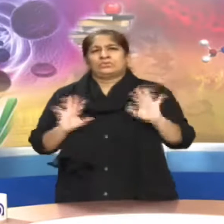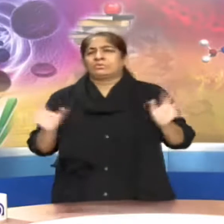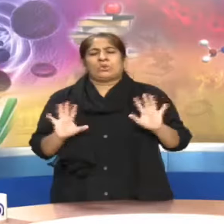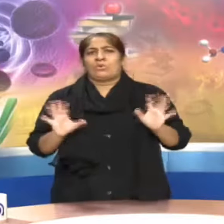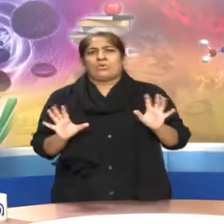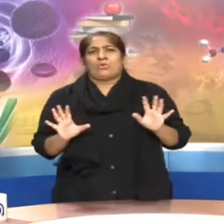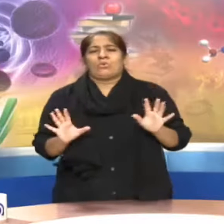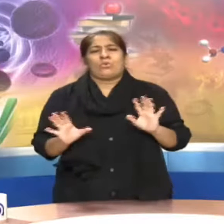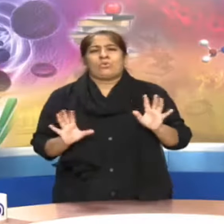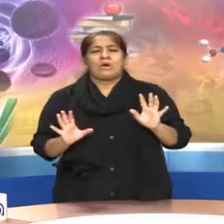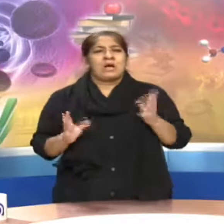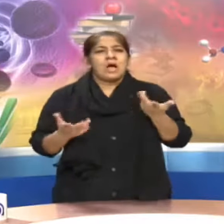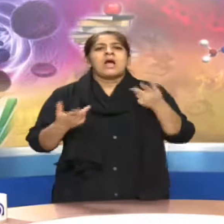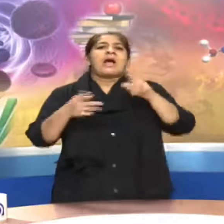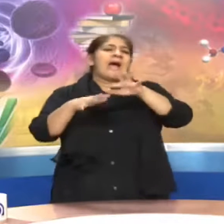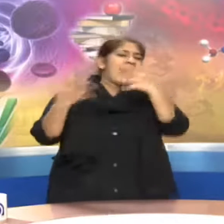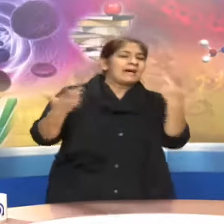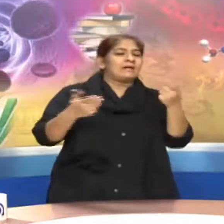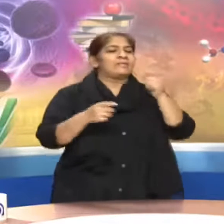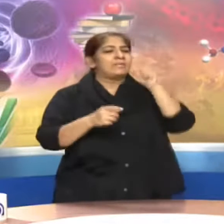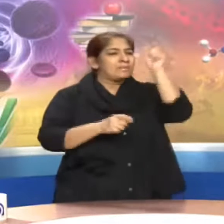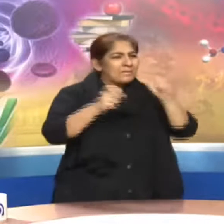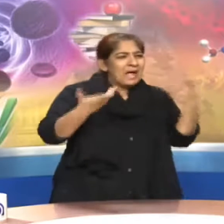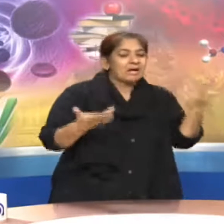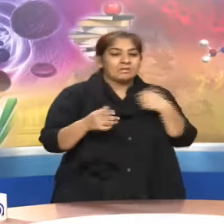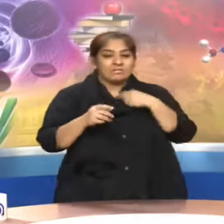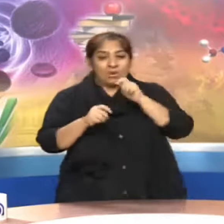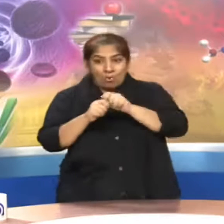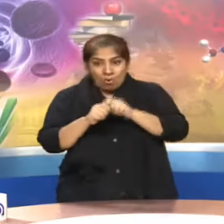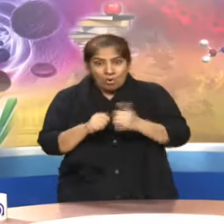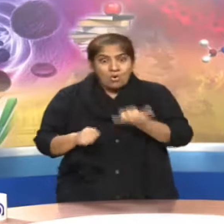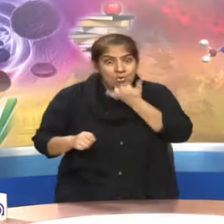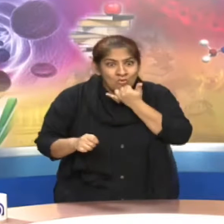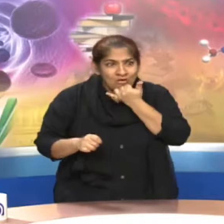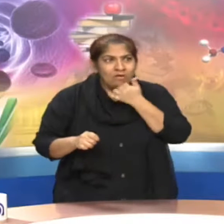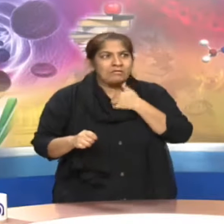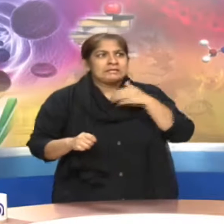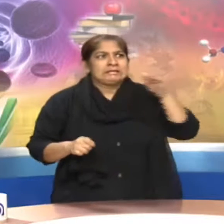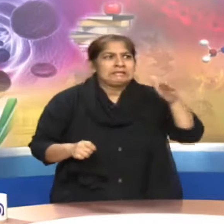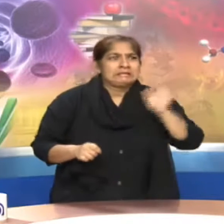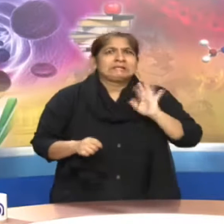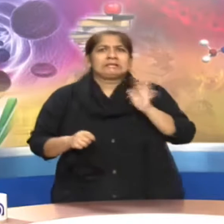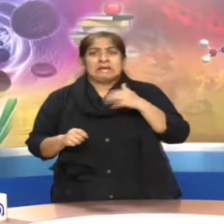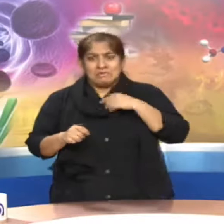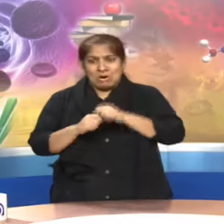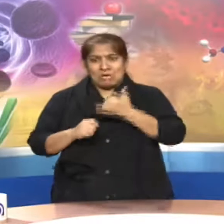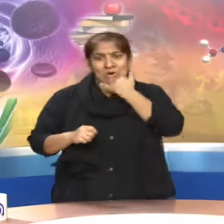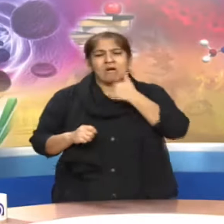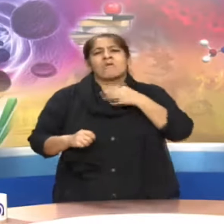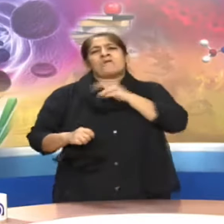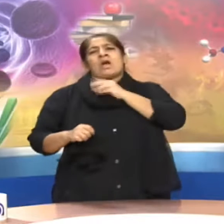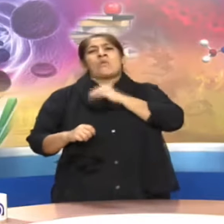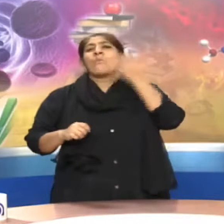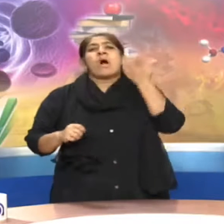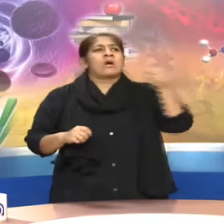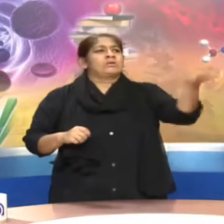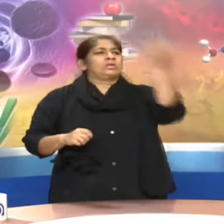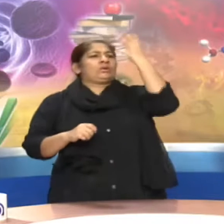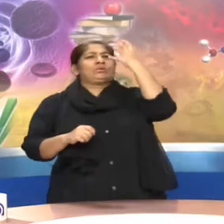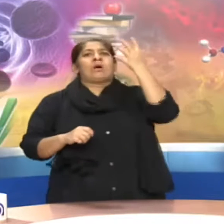me, or so I should not contact the person. In case I make any mistake, then I have